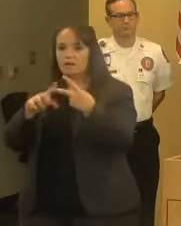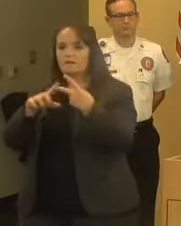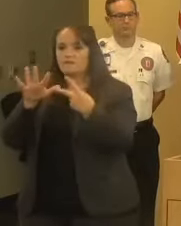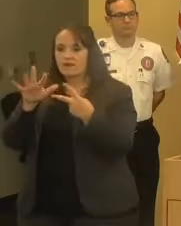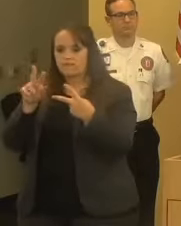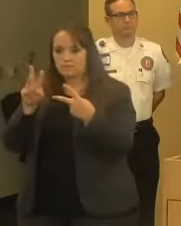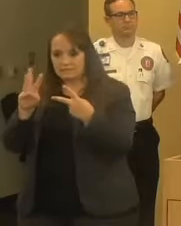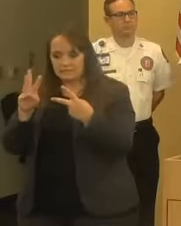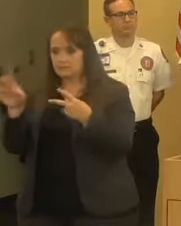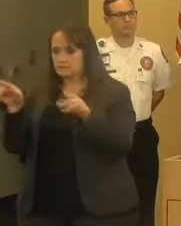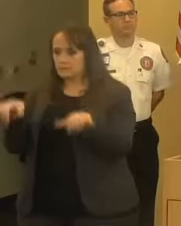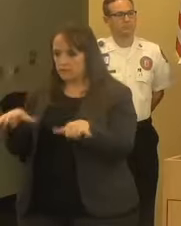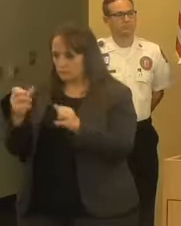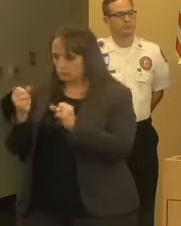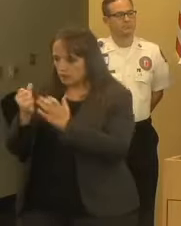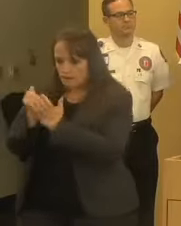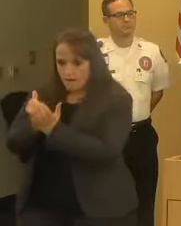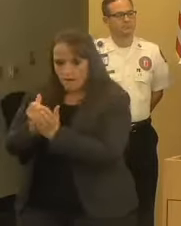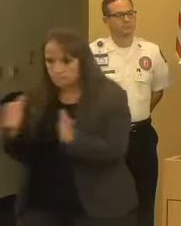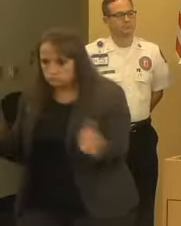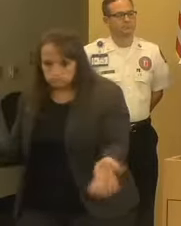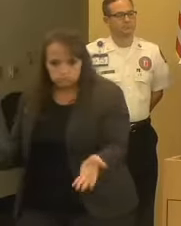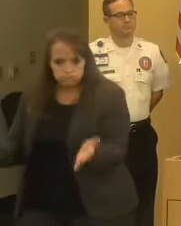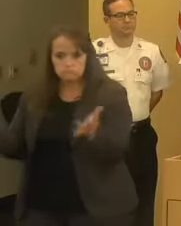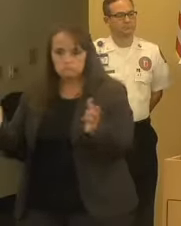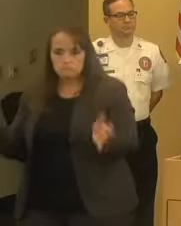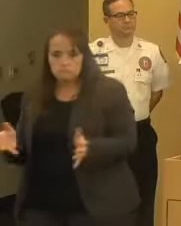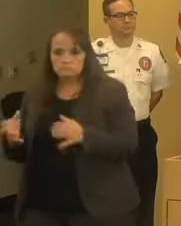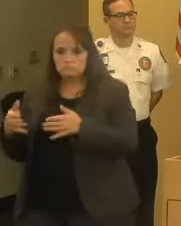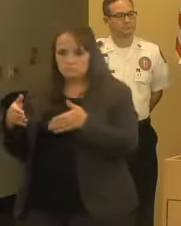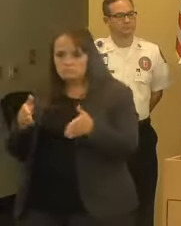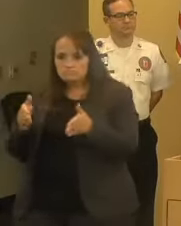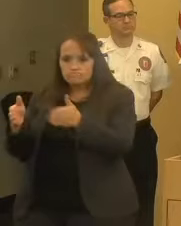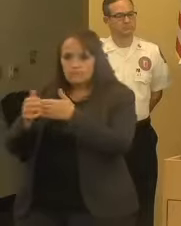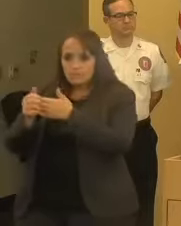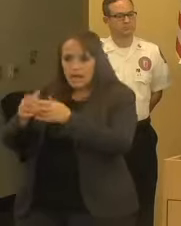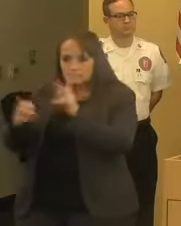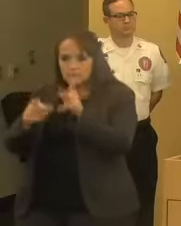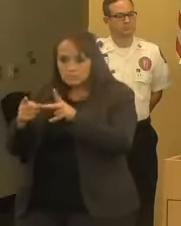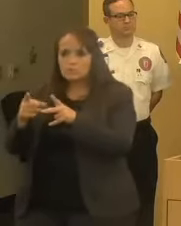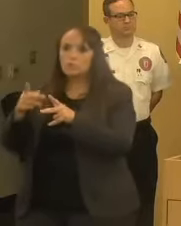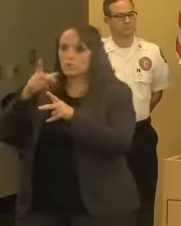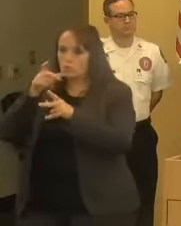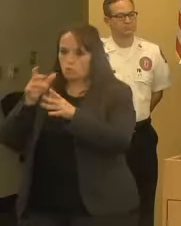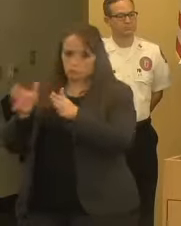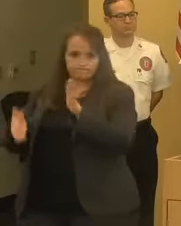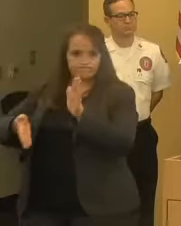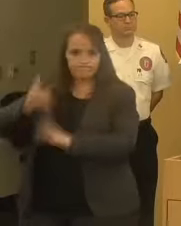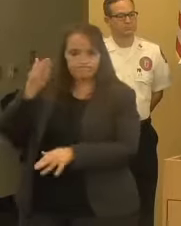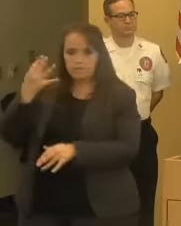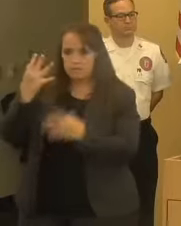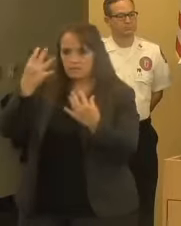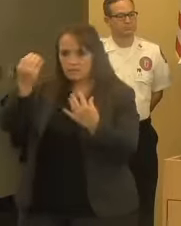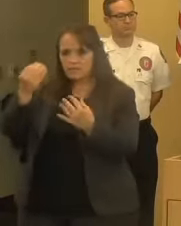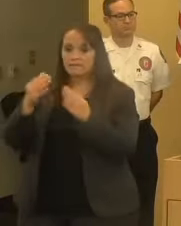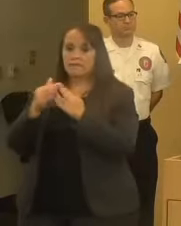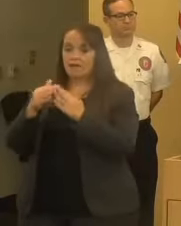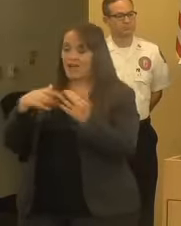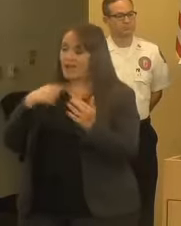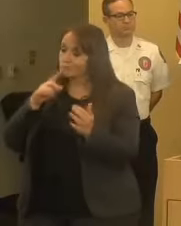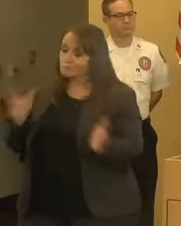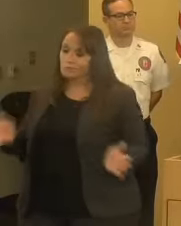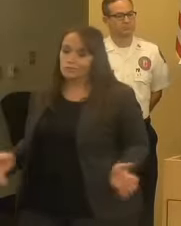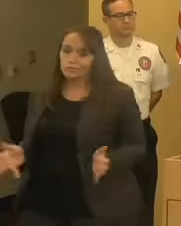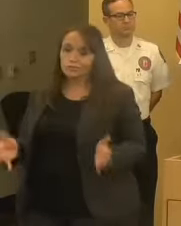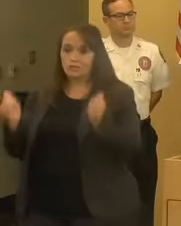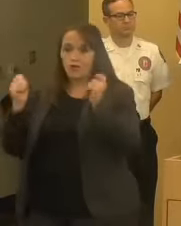getting out of the town who are evacuating and going to I-26. I would encourage all of our residents to follow the governor's